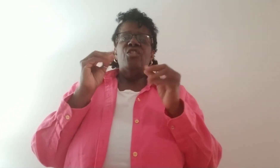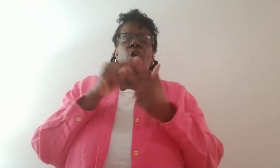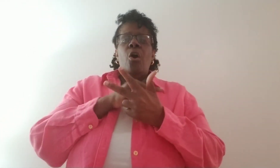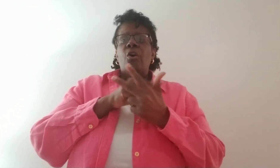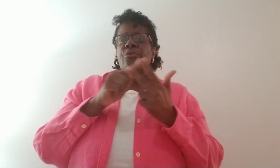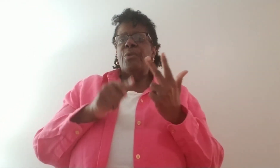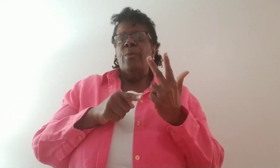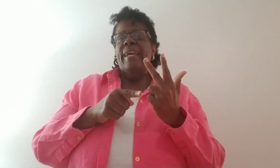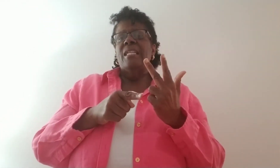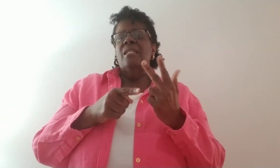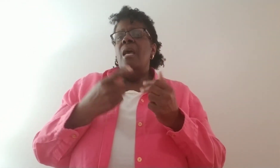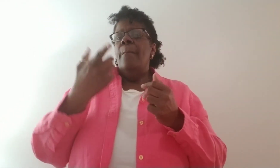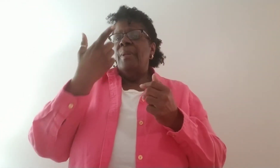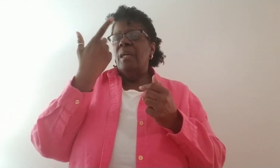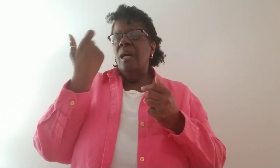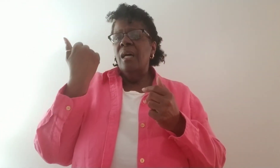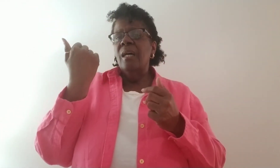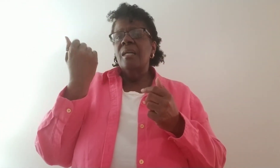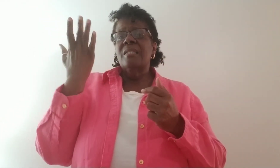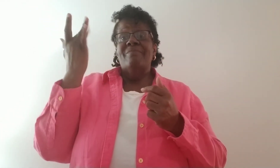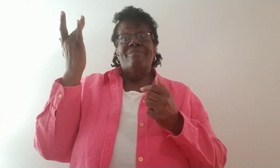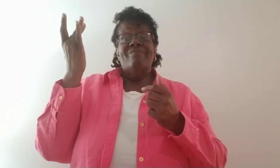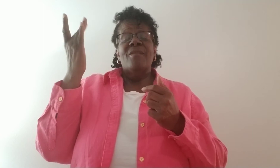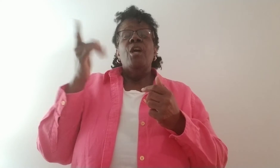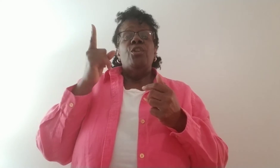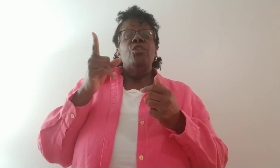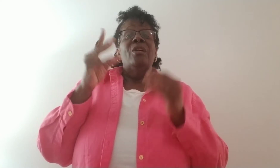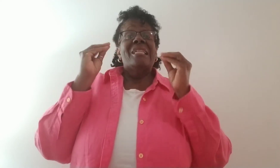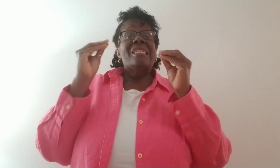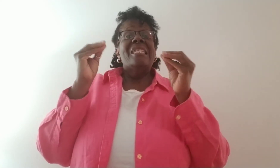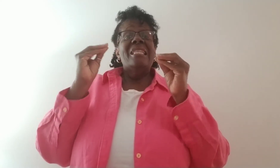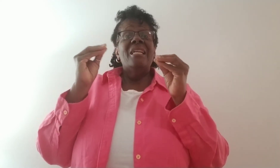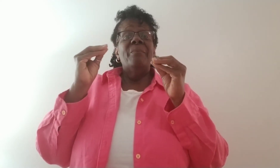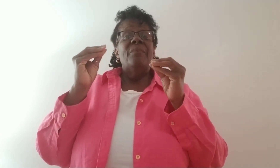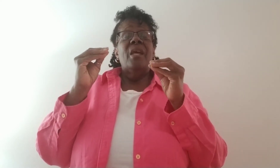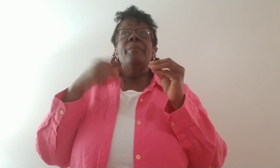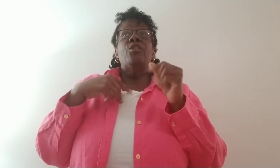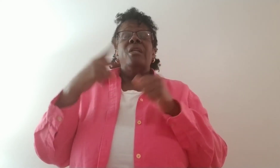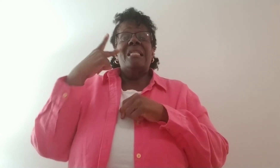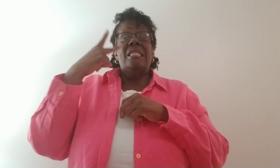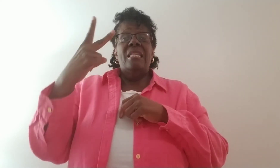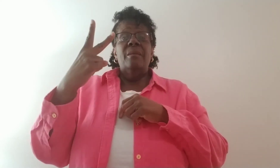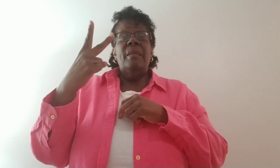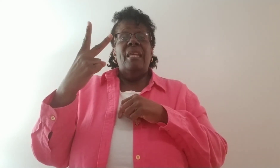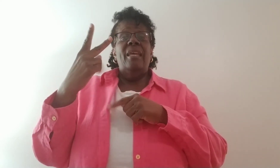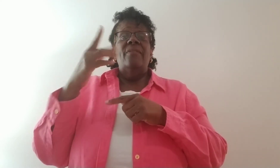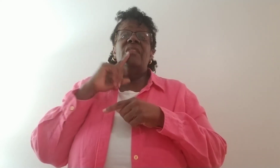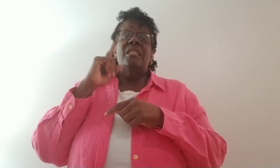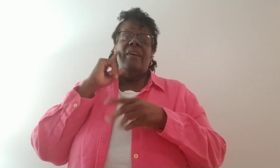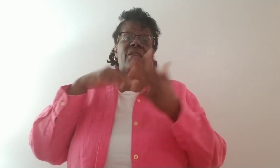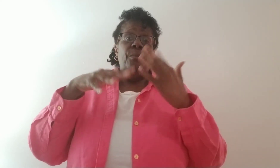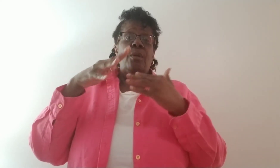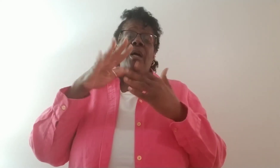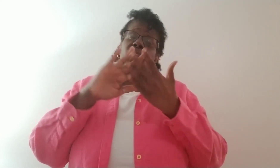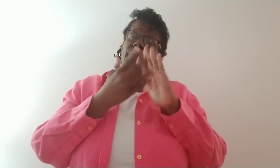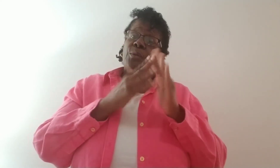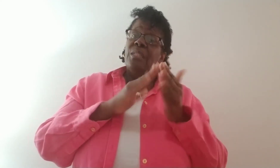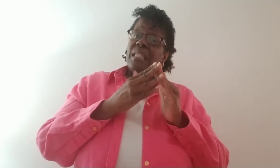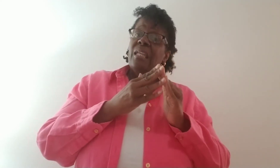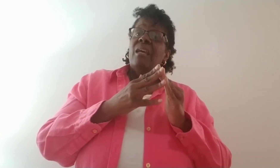all three ways because you're going to see them. I mean, you're going to see them in the deaf community.